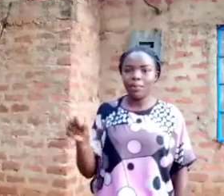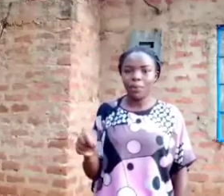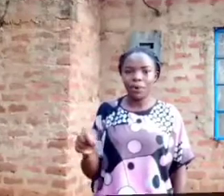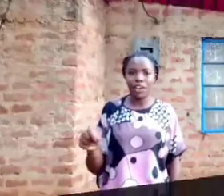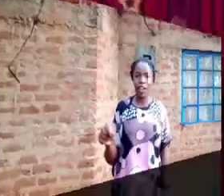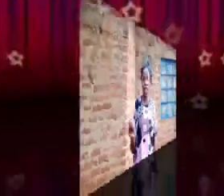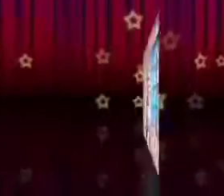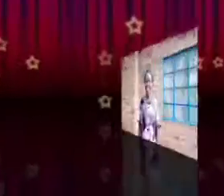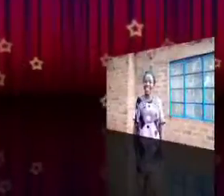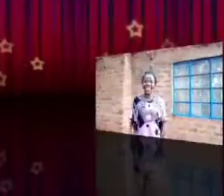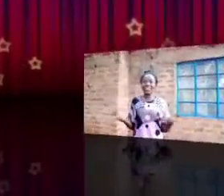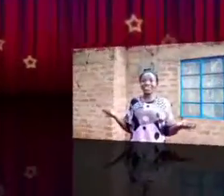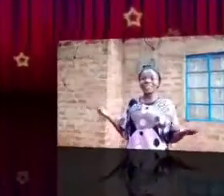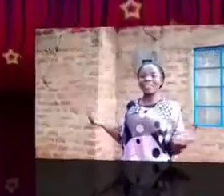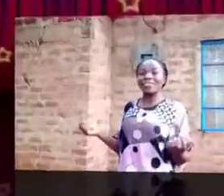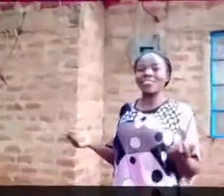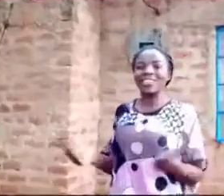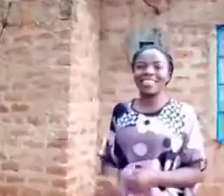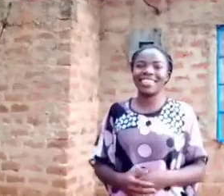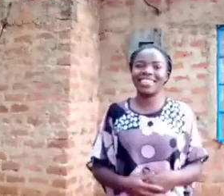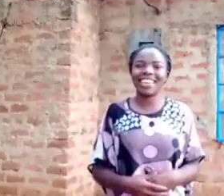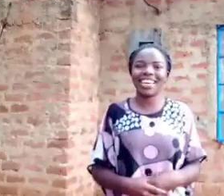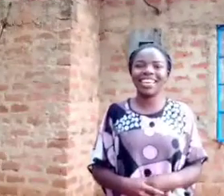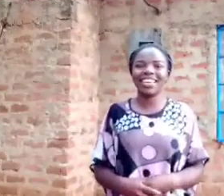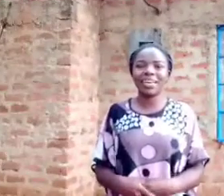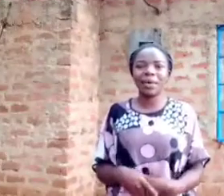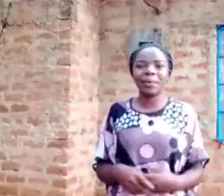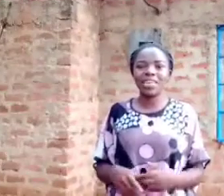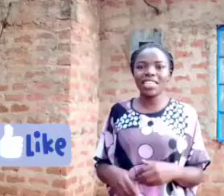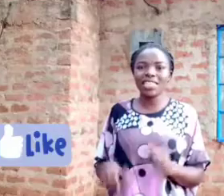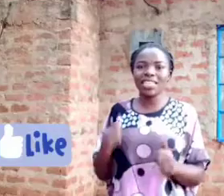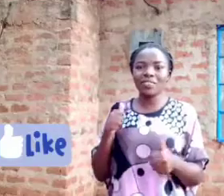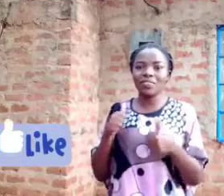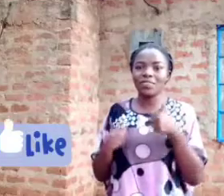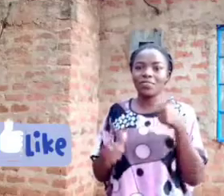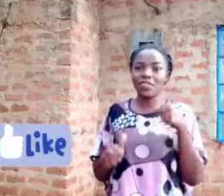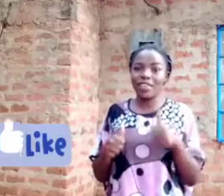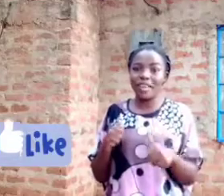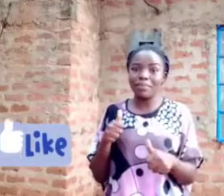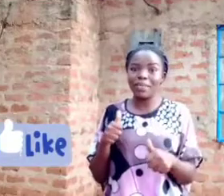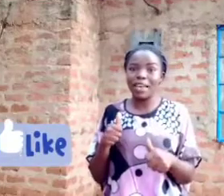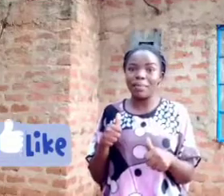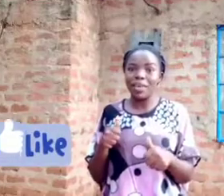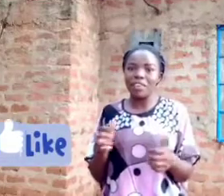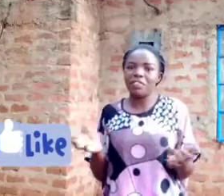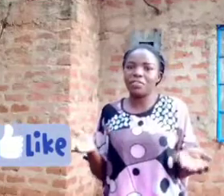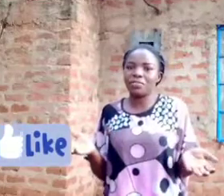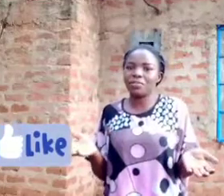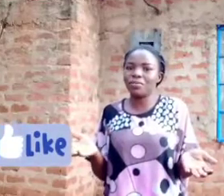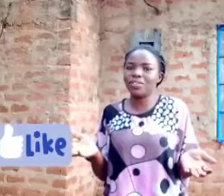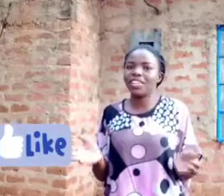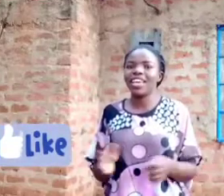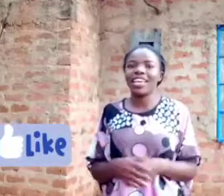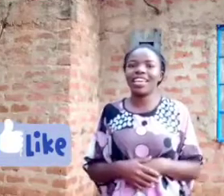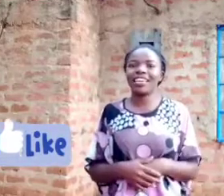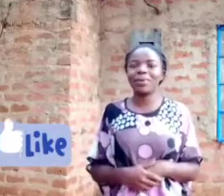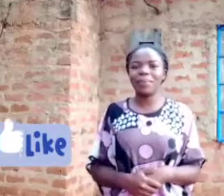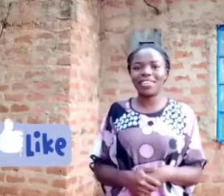Moon. Thank you so much for watching, and please give this video a thumbs up if it was good, and comment in